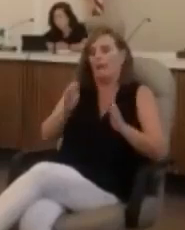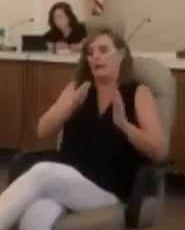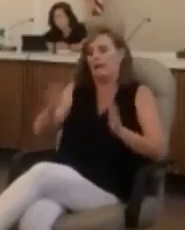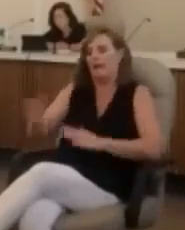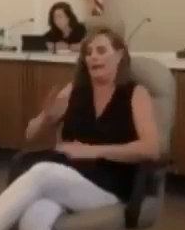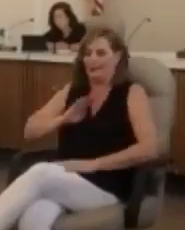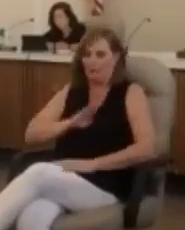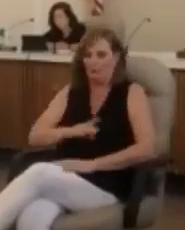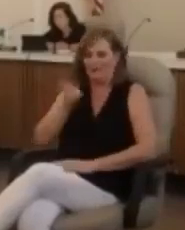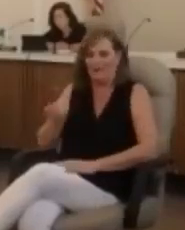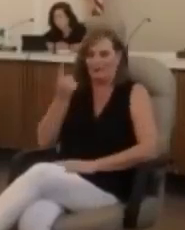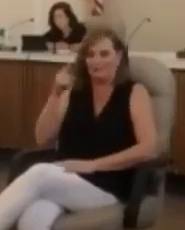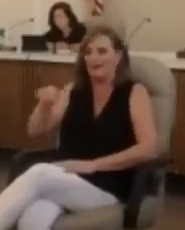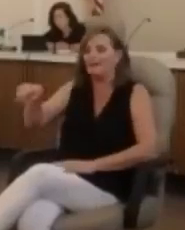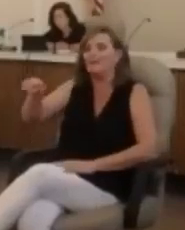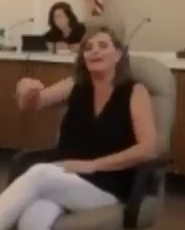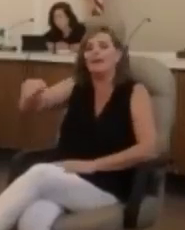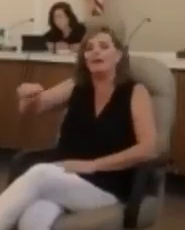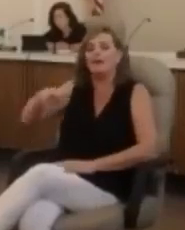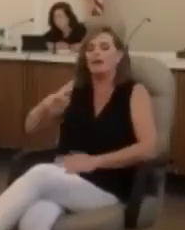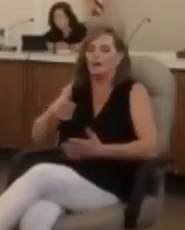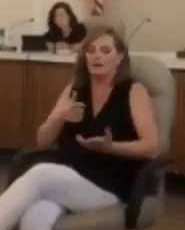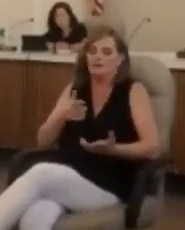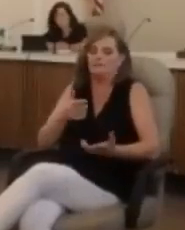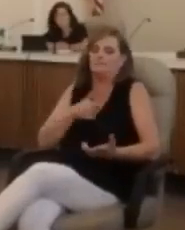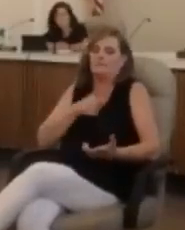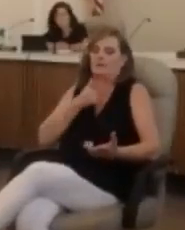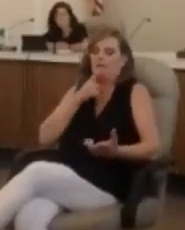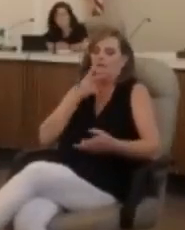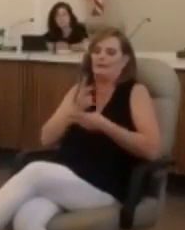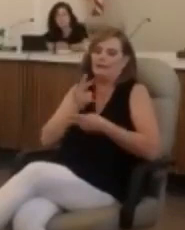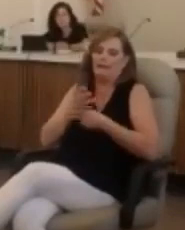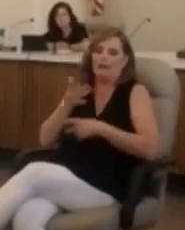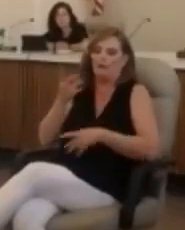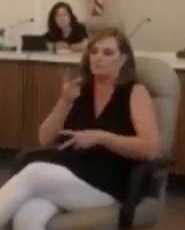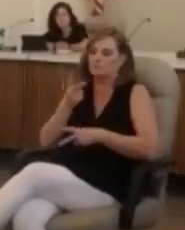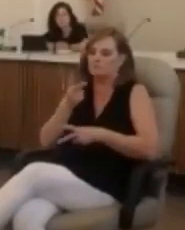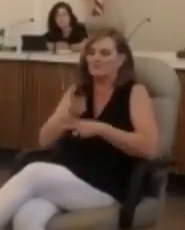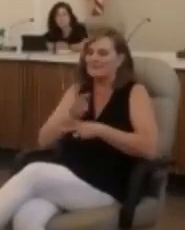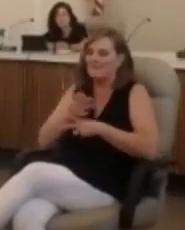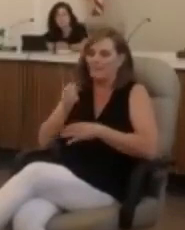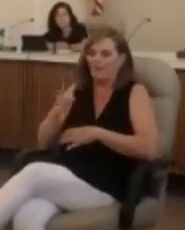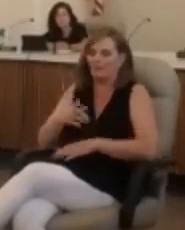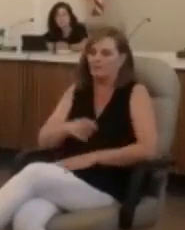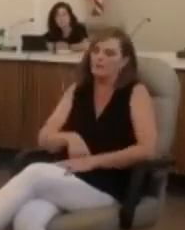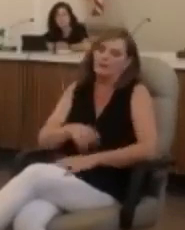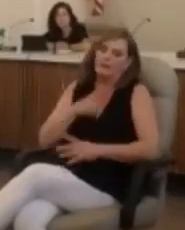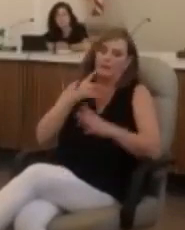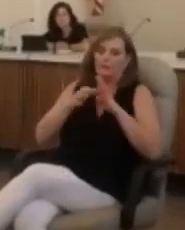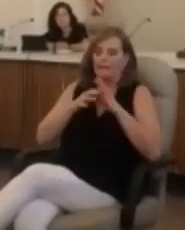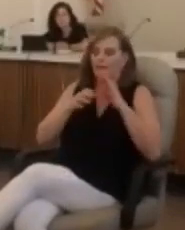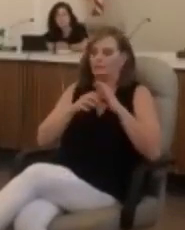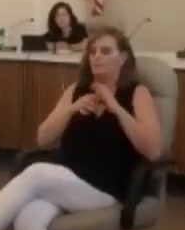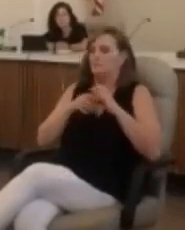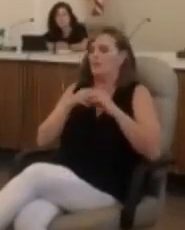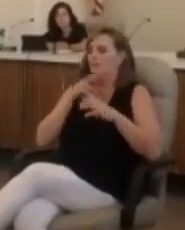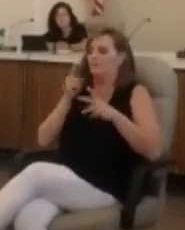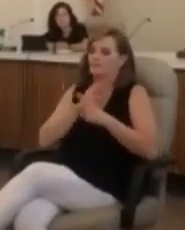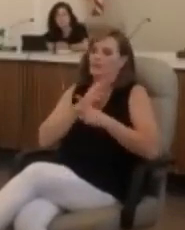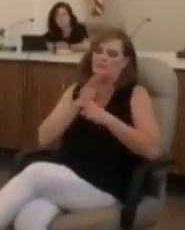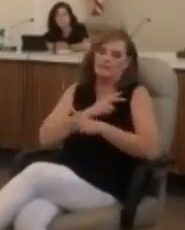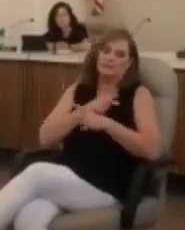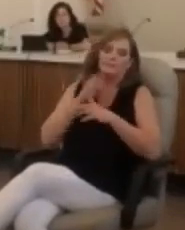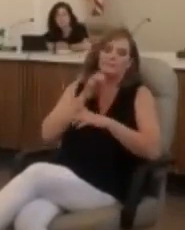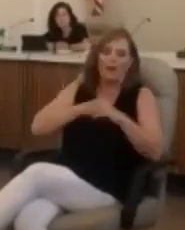The planning board took lead agency for seeker. They were responsible for addressing any environmental concerns. They issued a